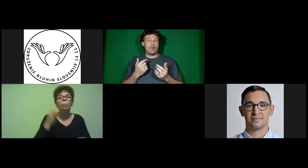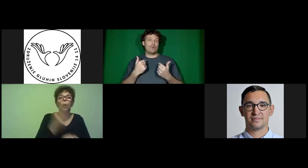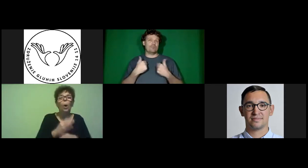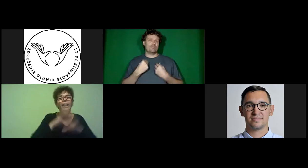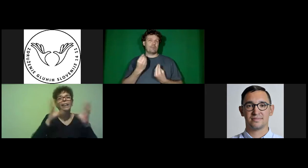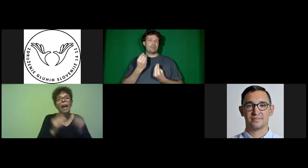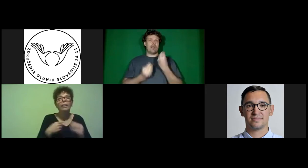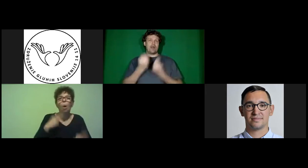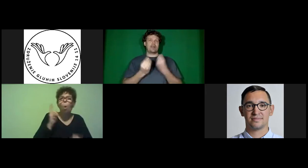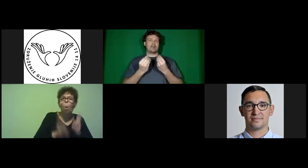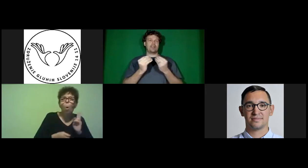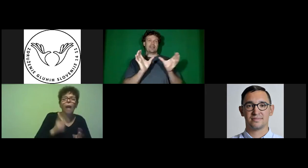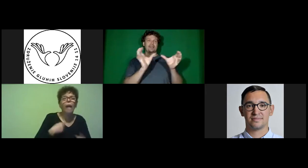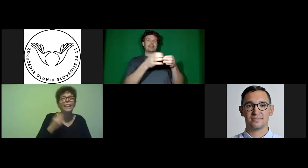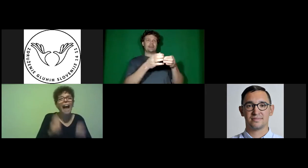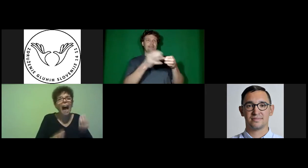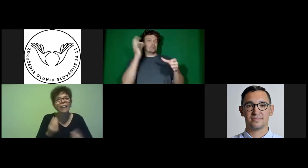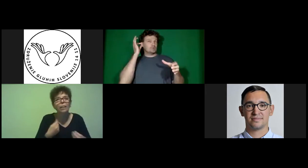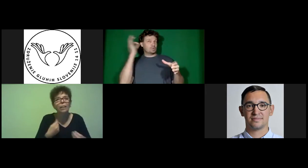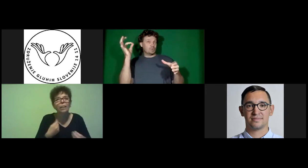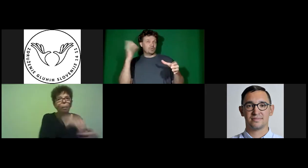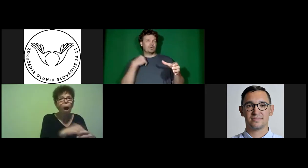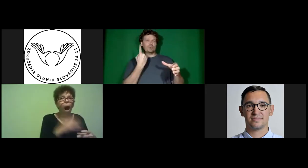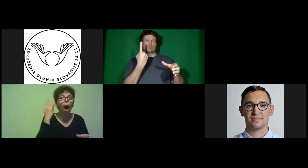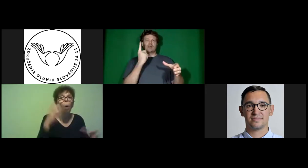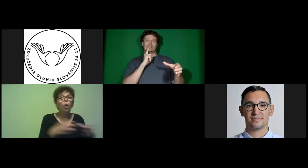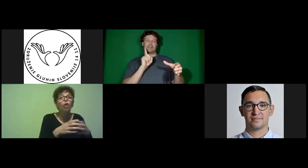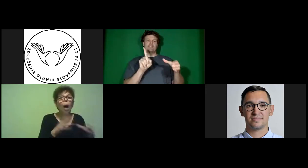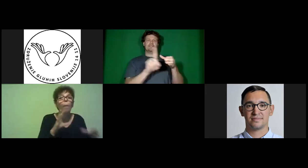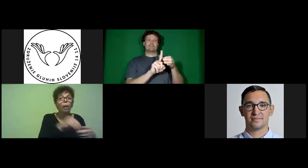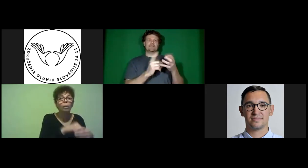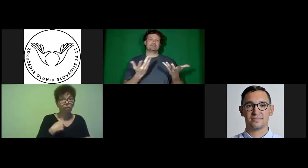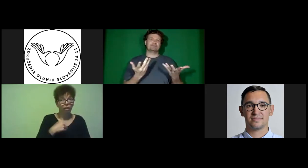And I just want to share my story